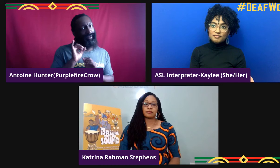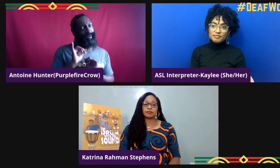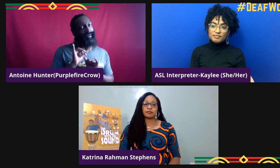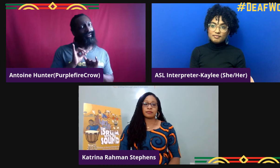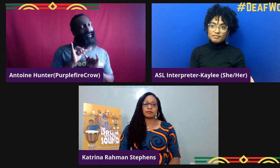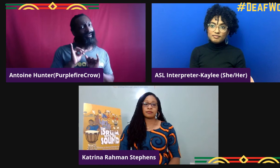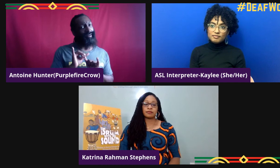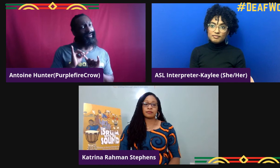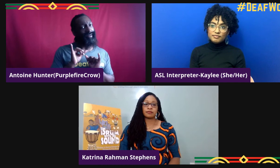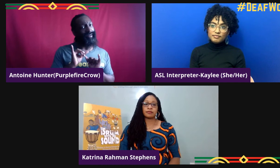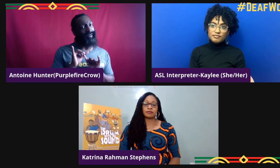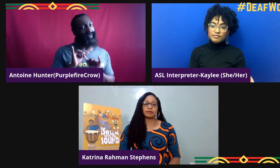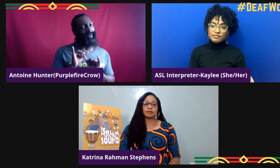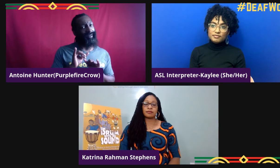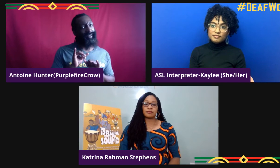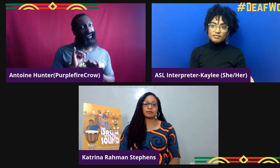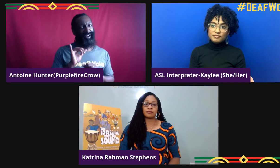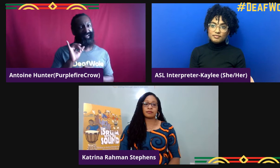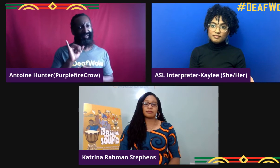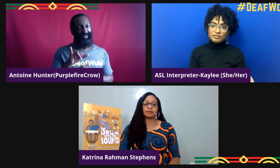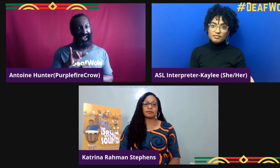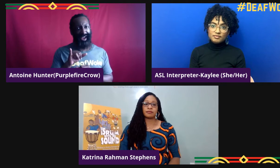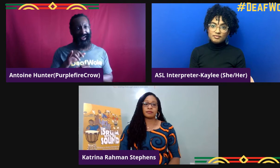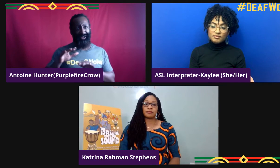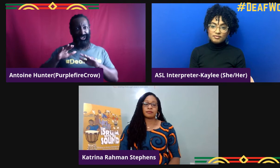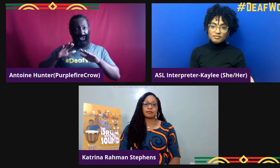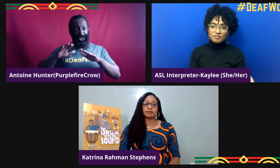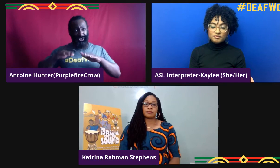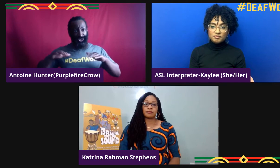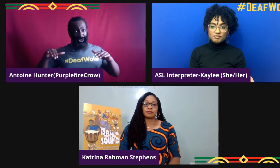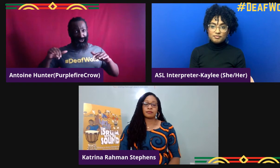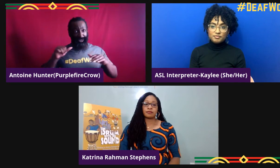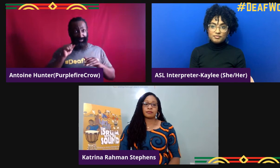culture, history through the book.